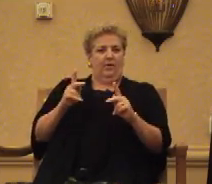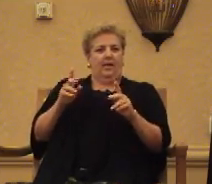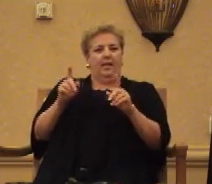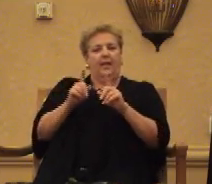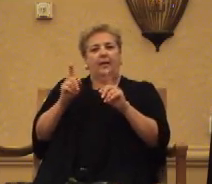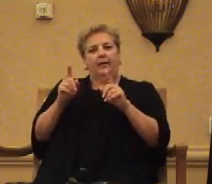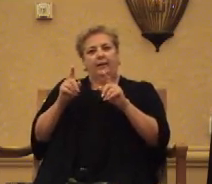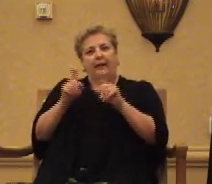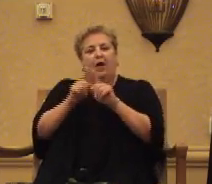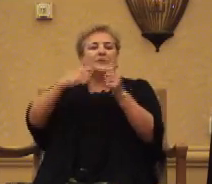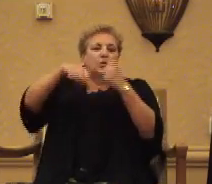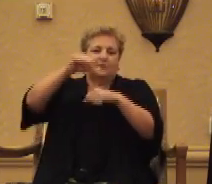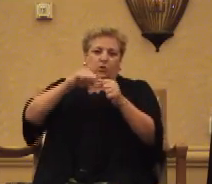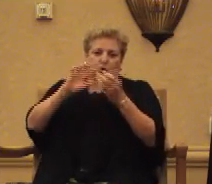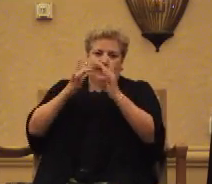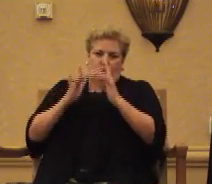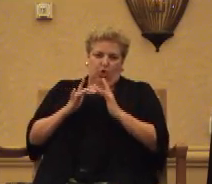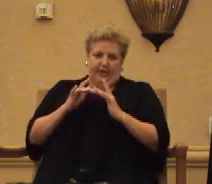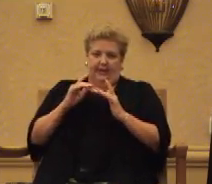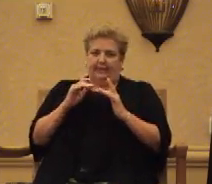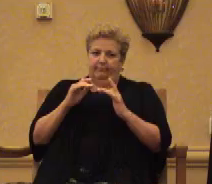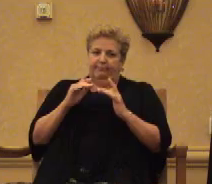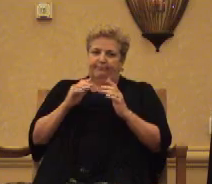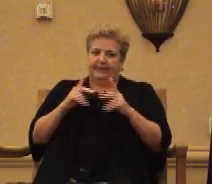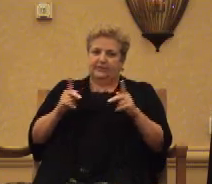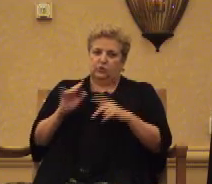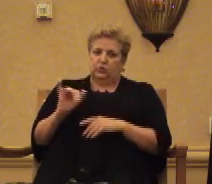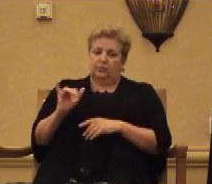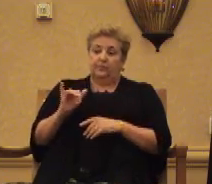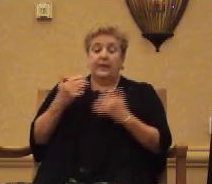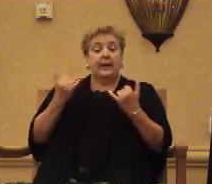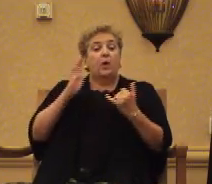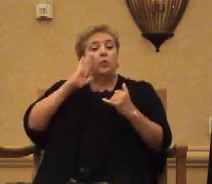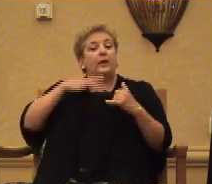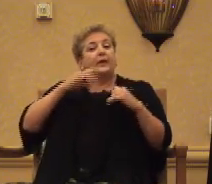social networking sites. I'd like to introduce Monica, who will read the preamble.